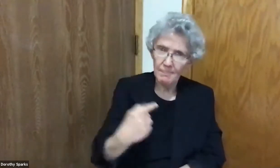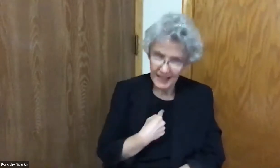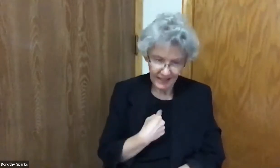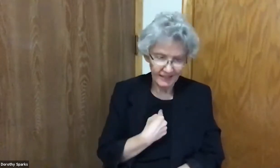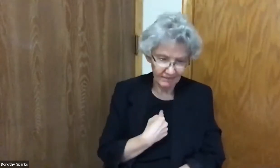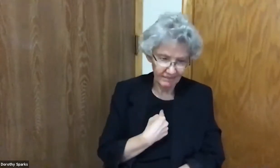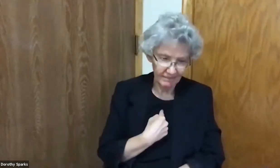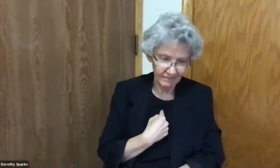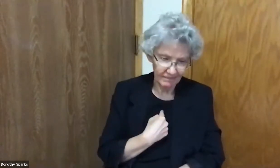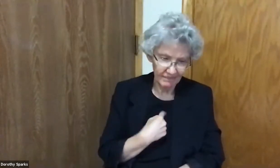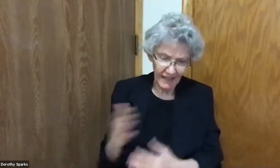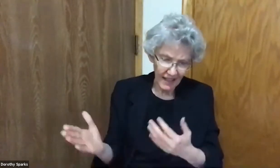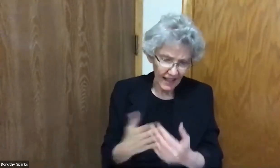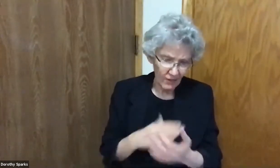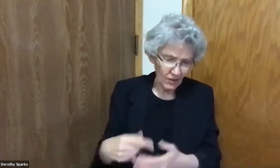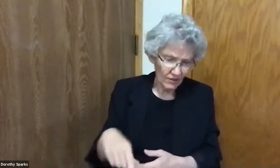'Know the Lord,'